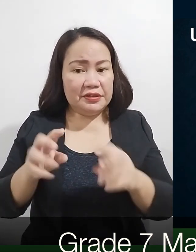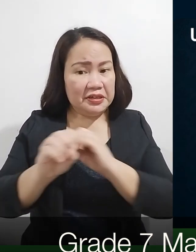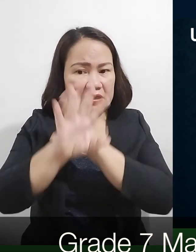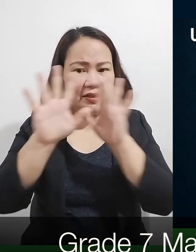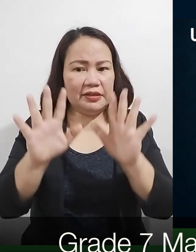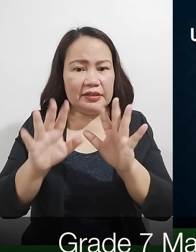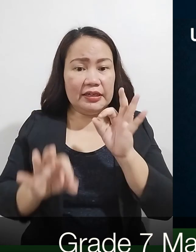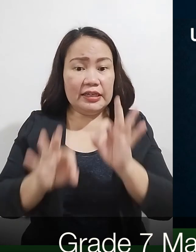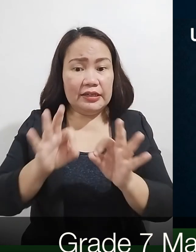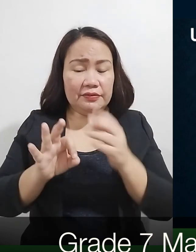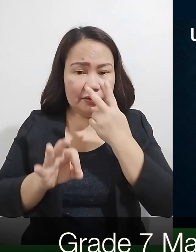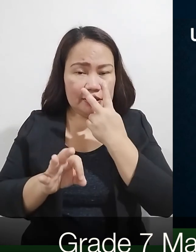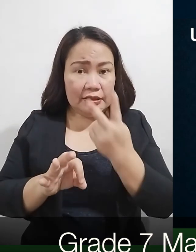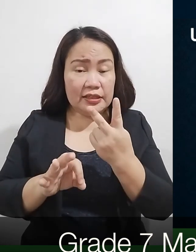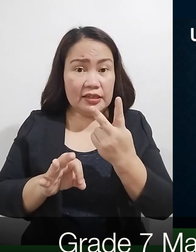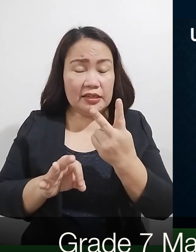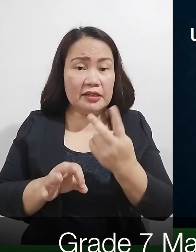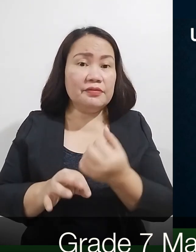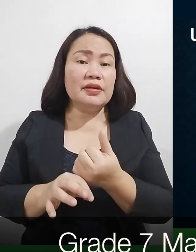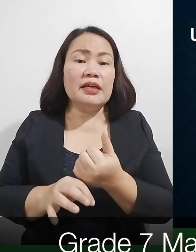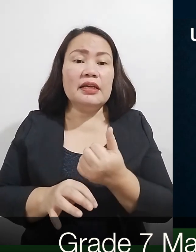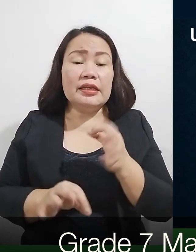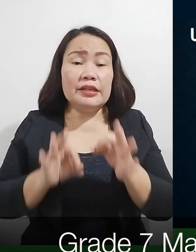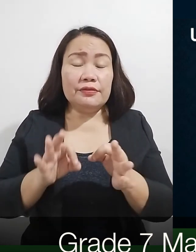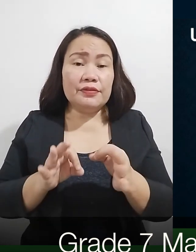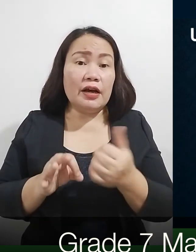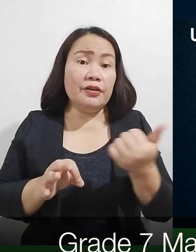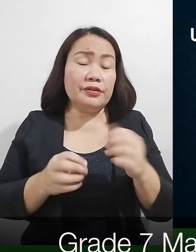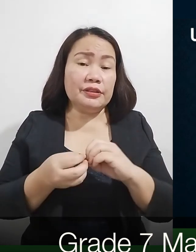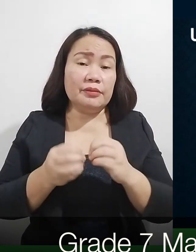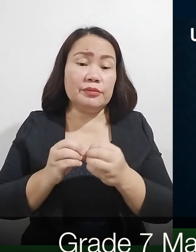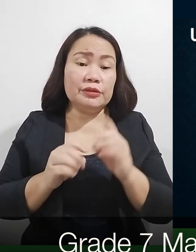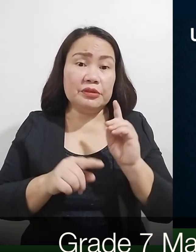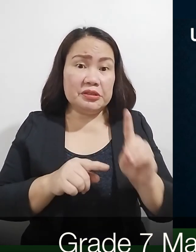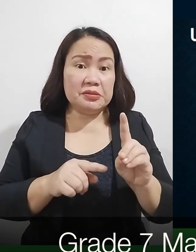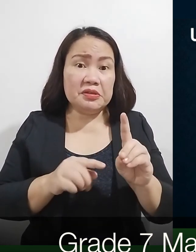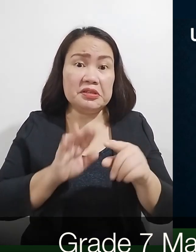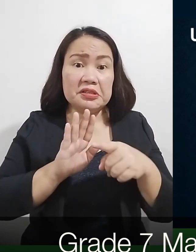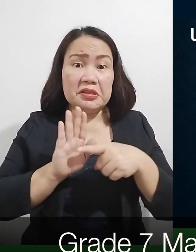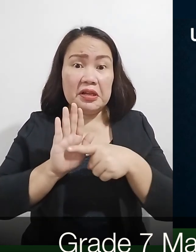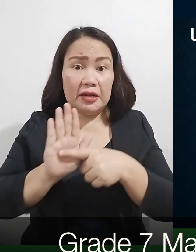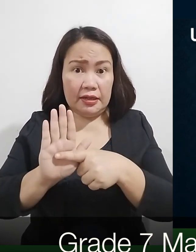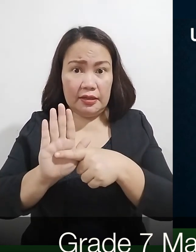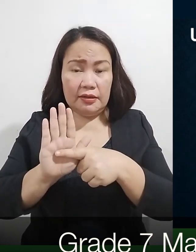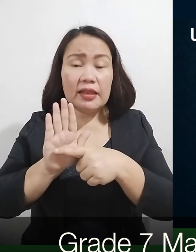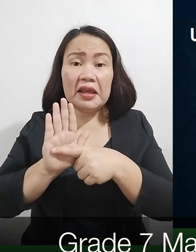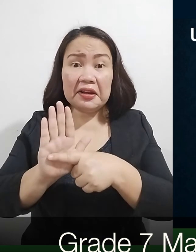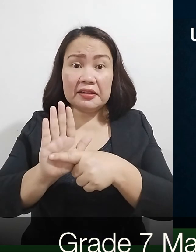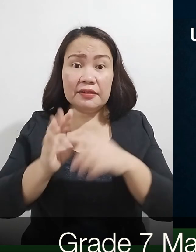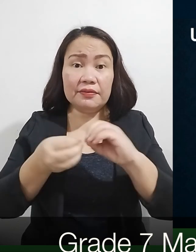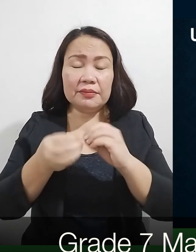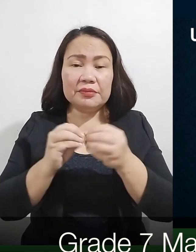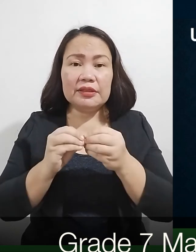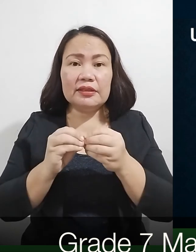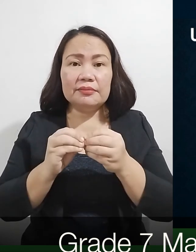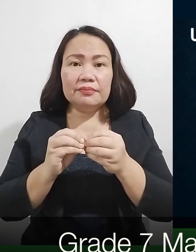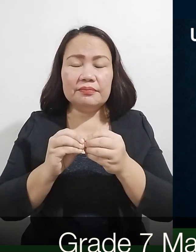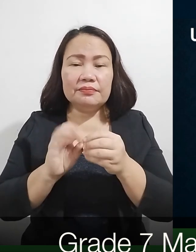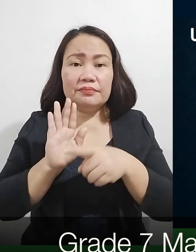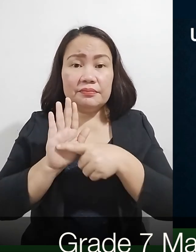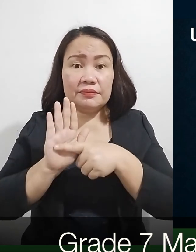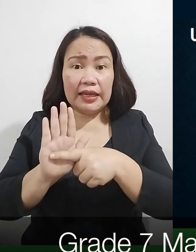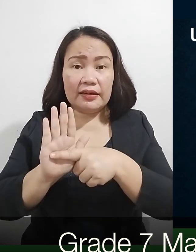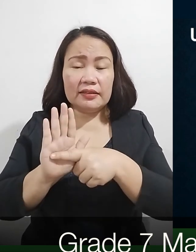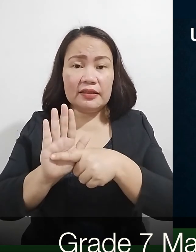very obvious. Pag nakita na kagad natin that the other decimal is a negative